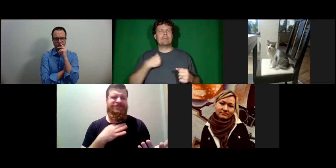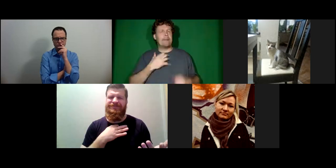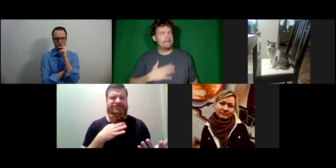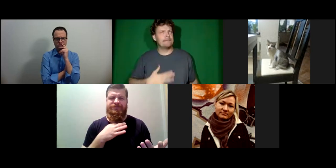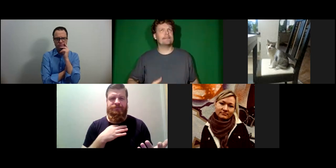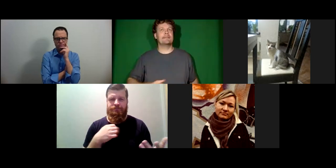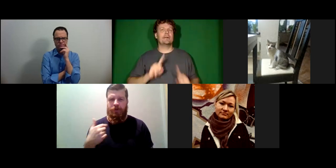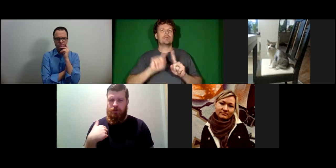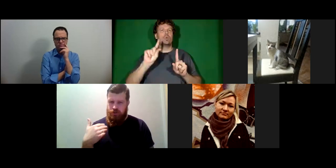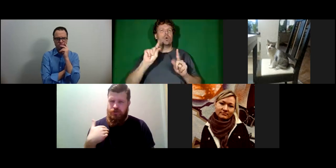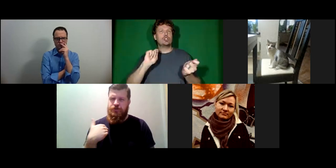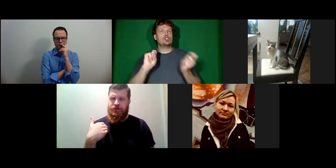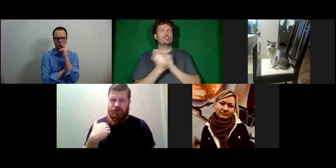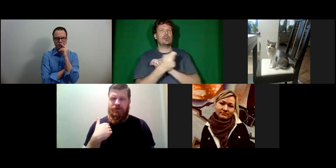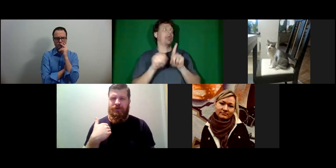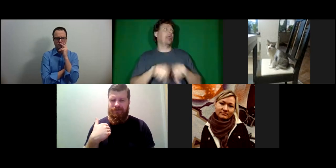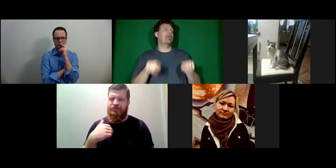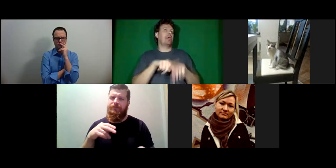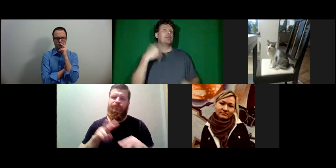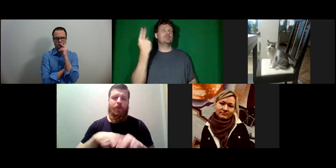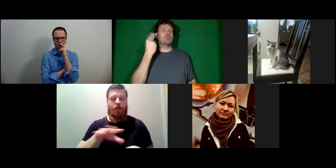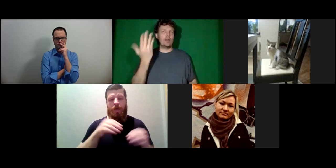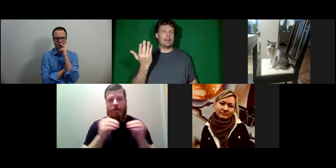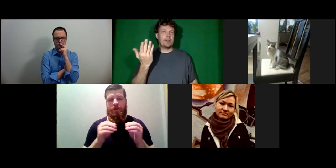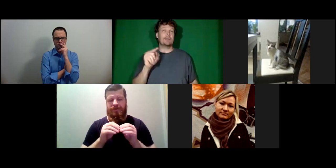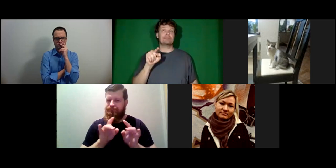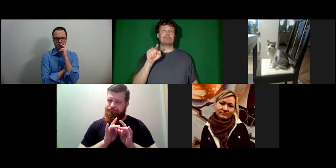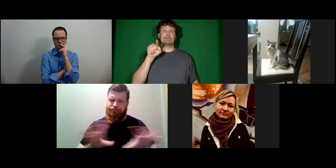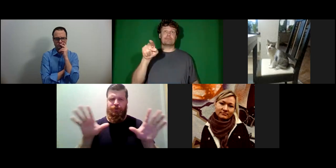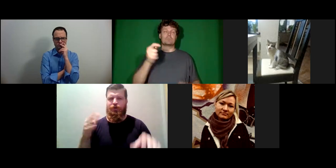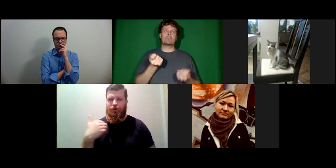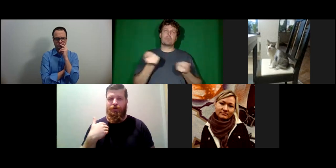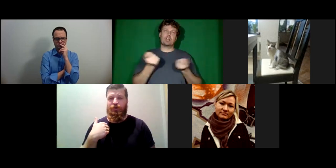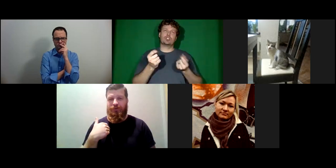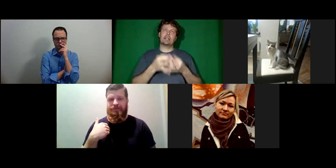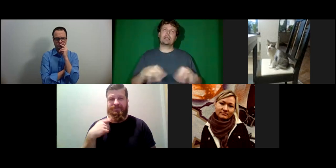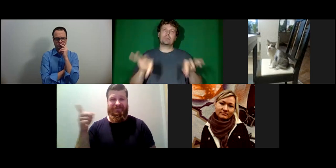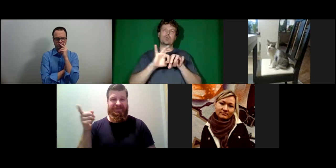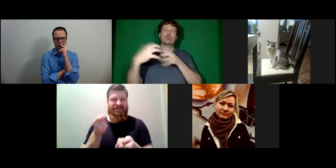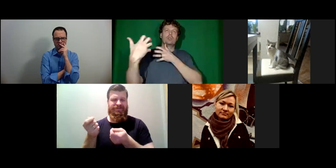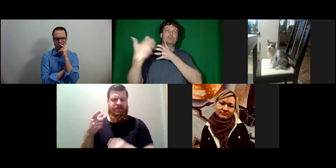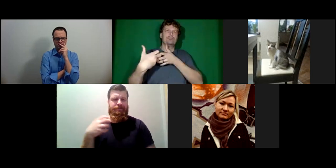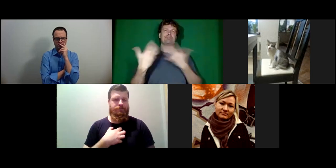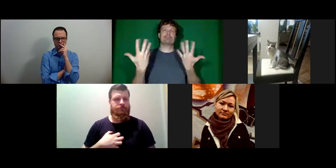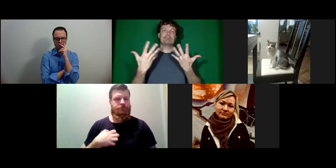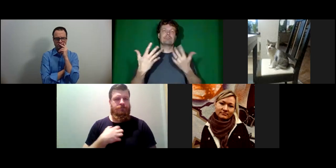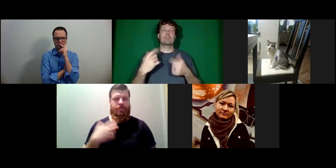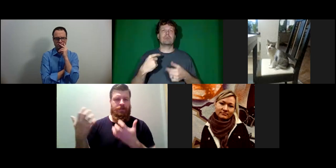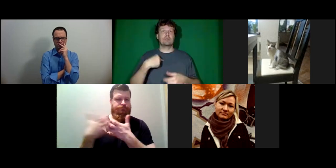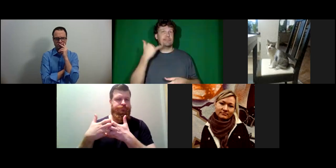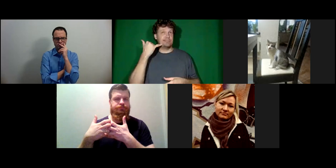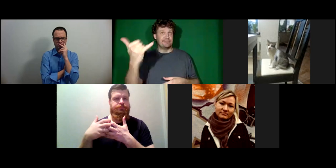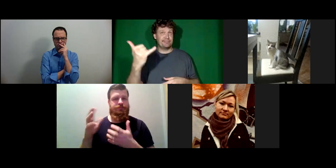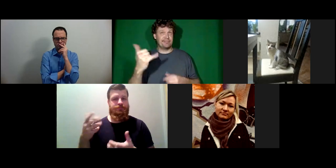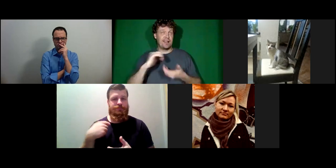Play in Greece or any other country just to get a change of scenery. And get a more